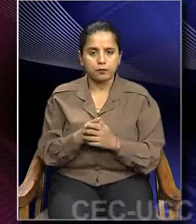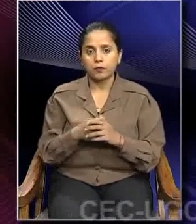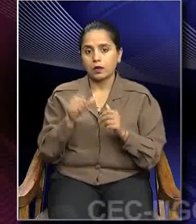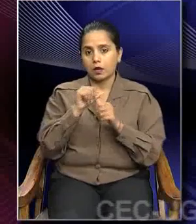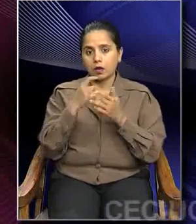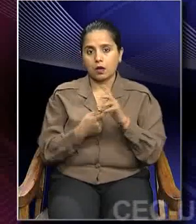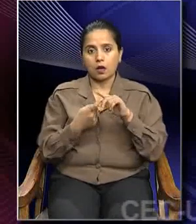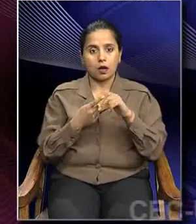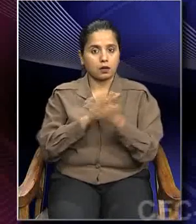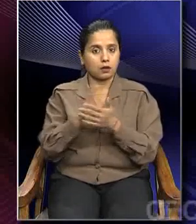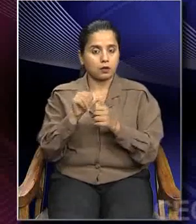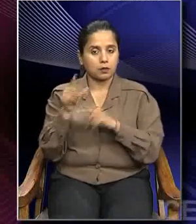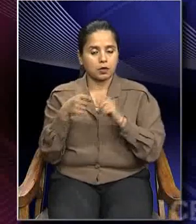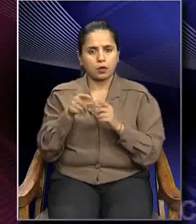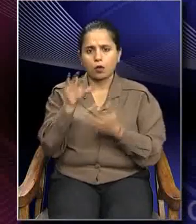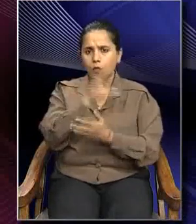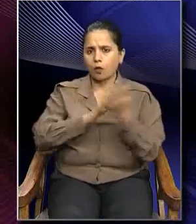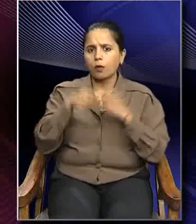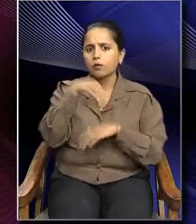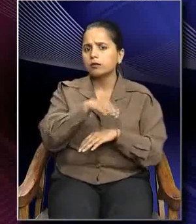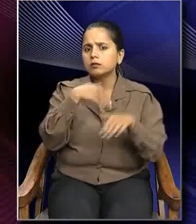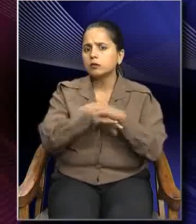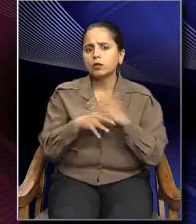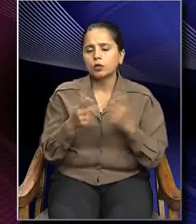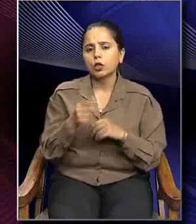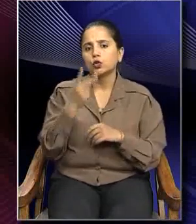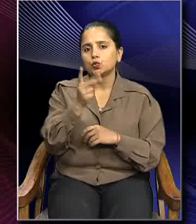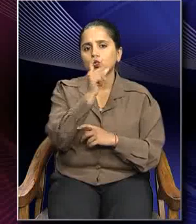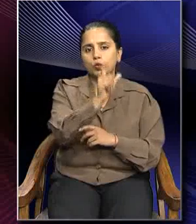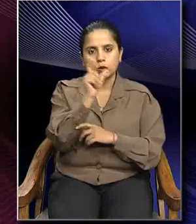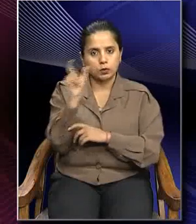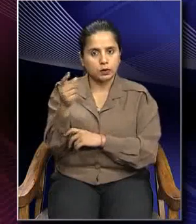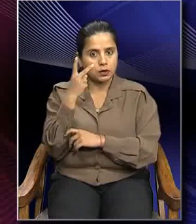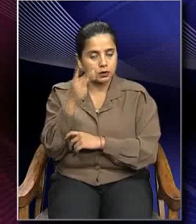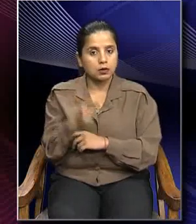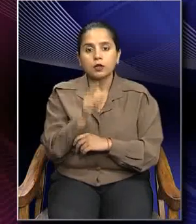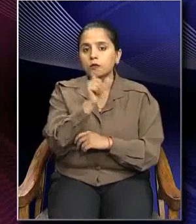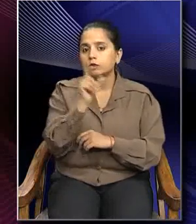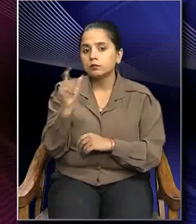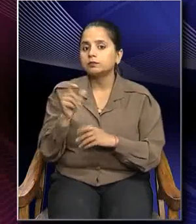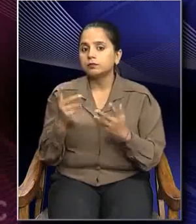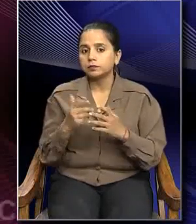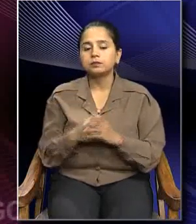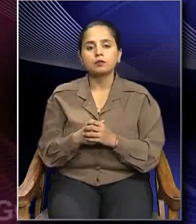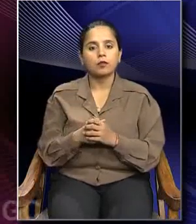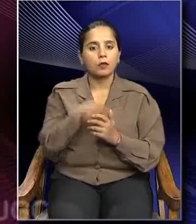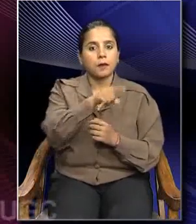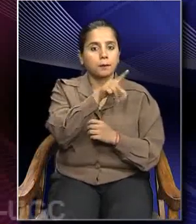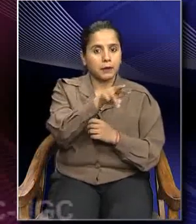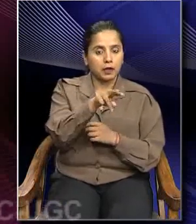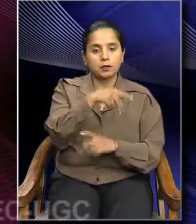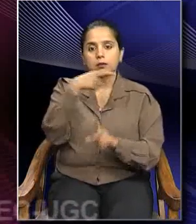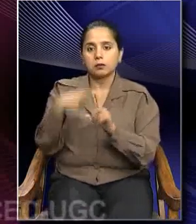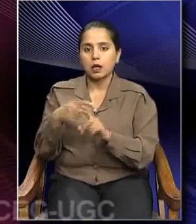Arthapatti is a combination of two words, namely arth and apatti.